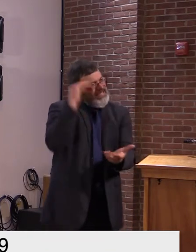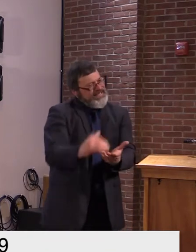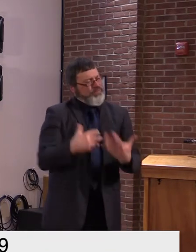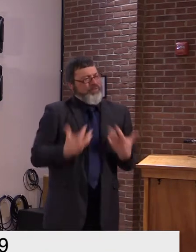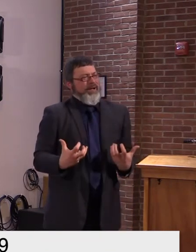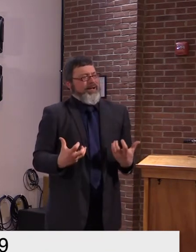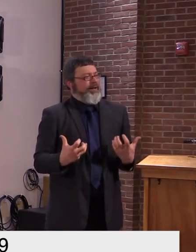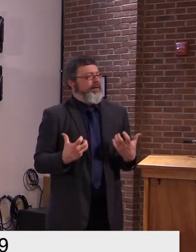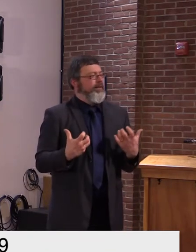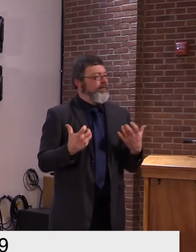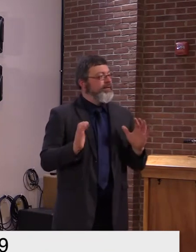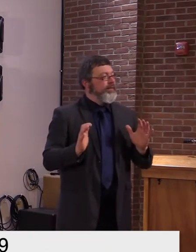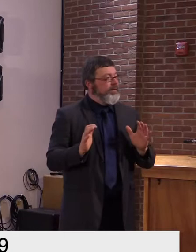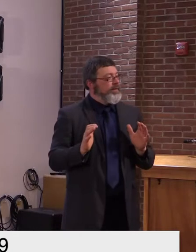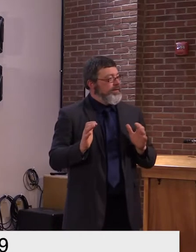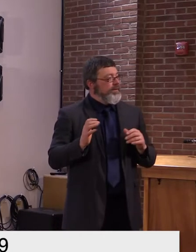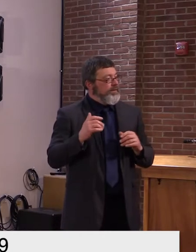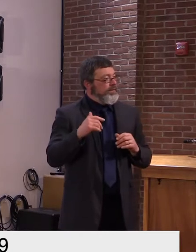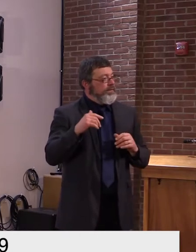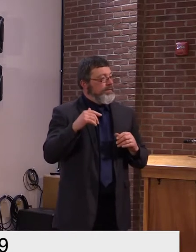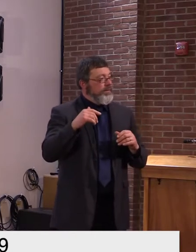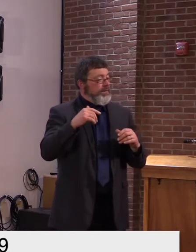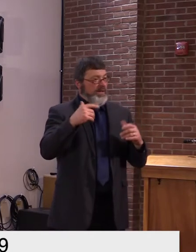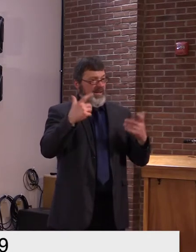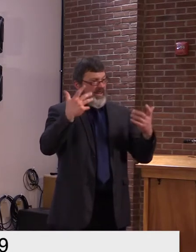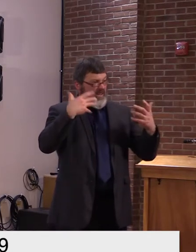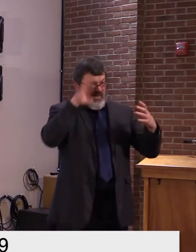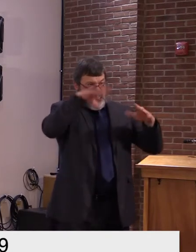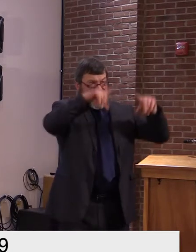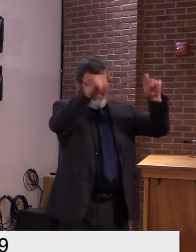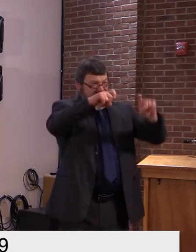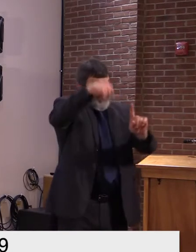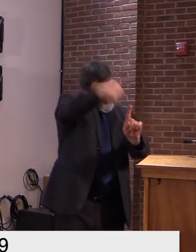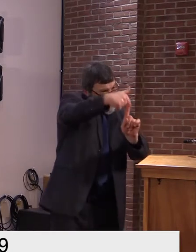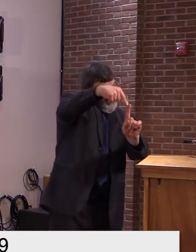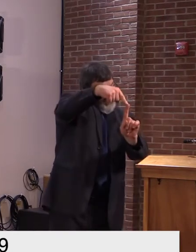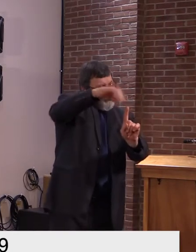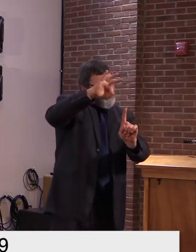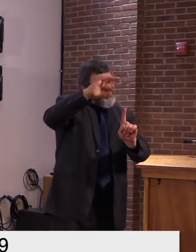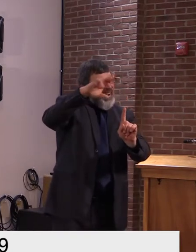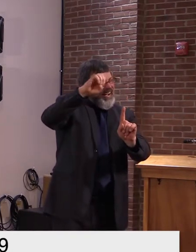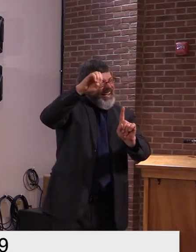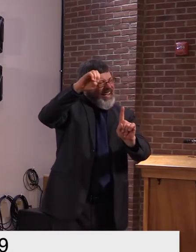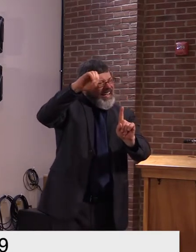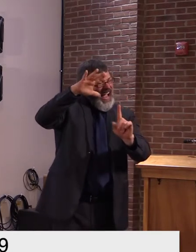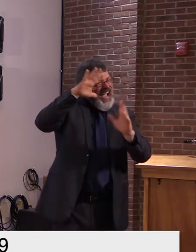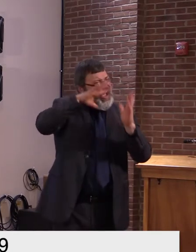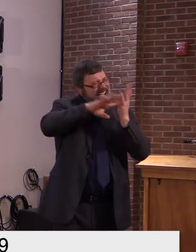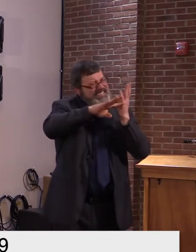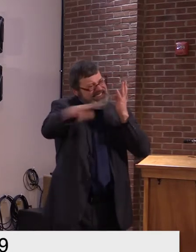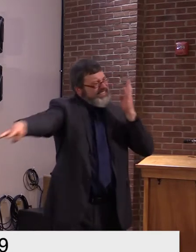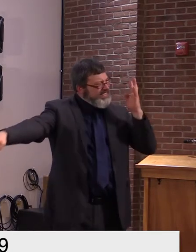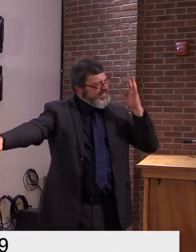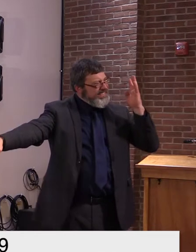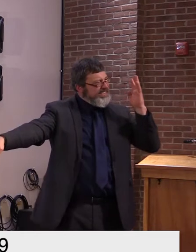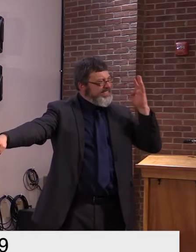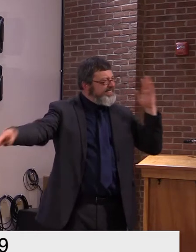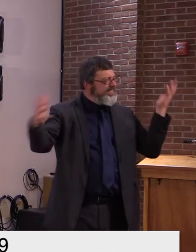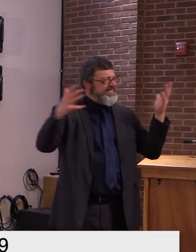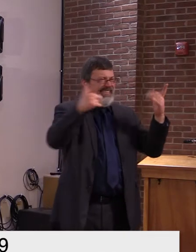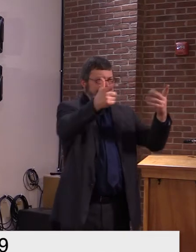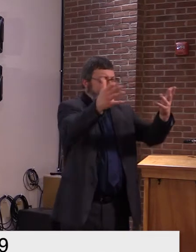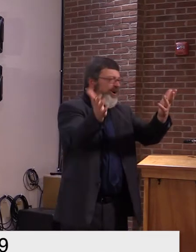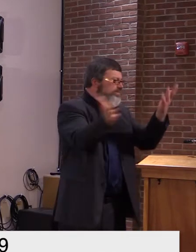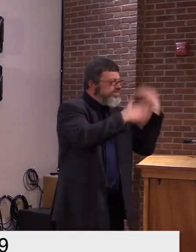to new cases, and our hospitals are coping well with demand. But despite our